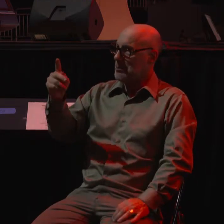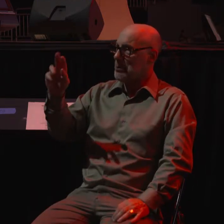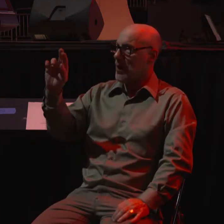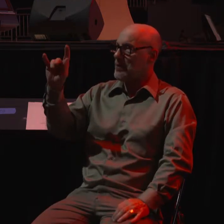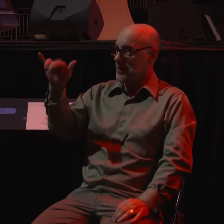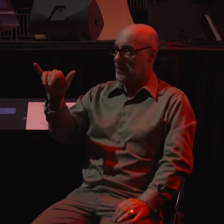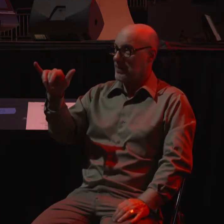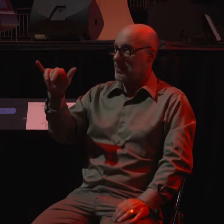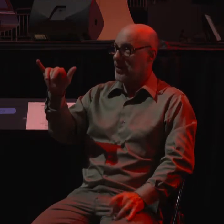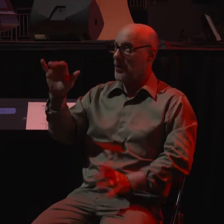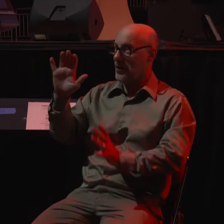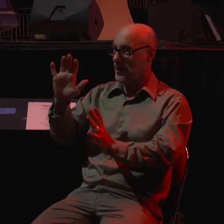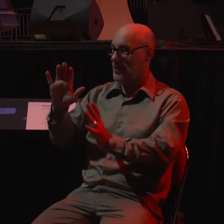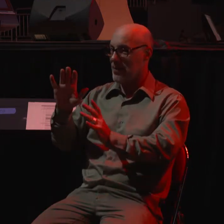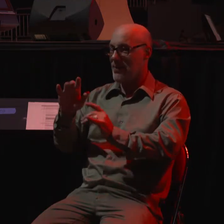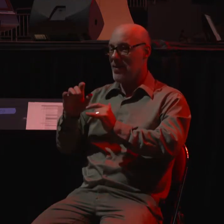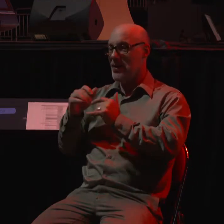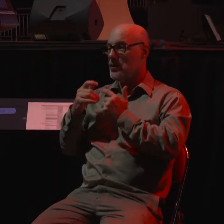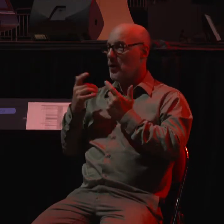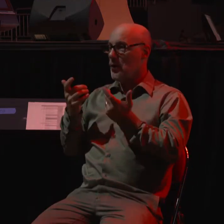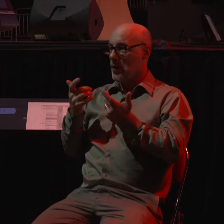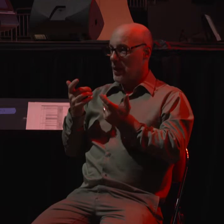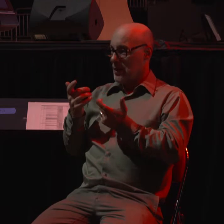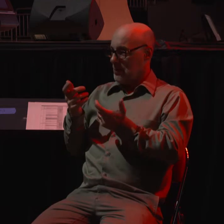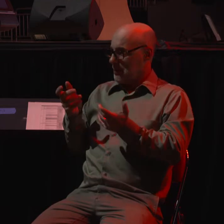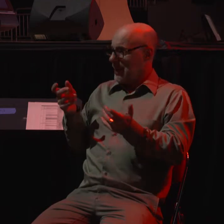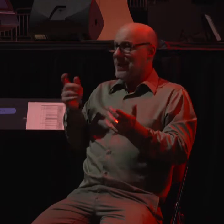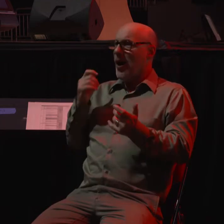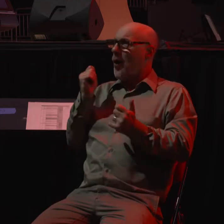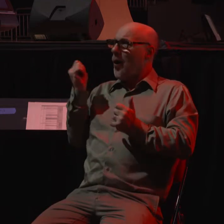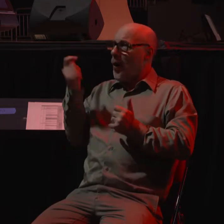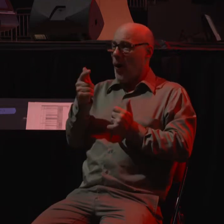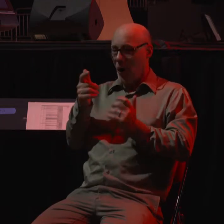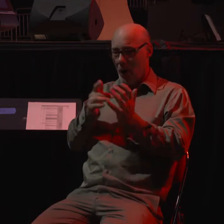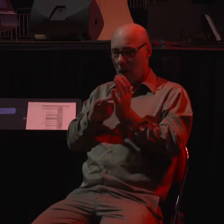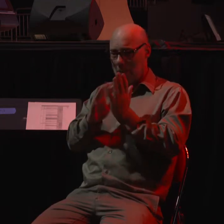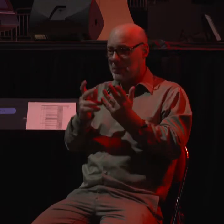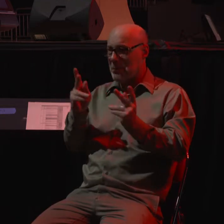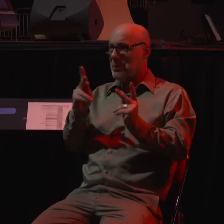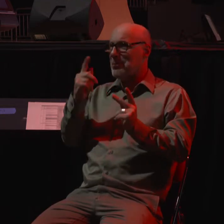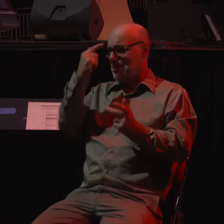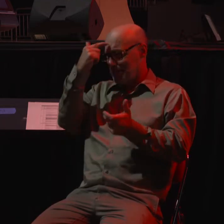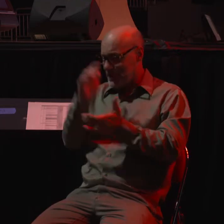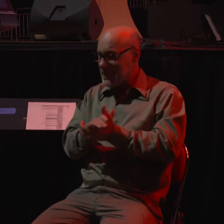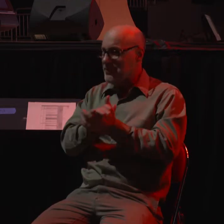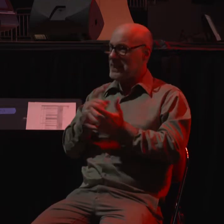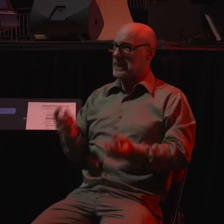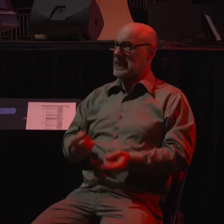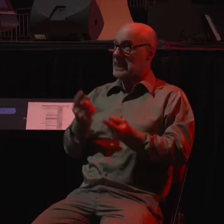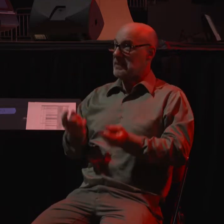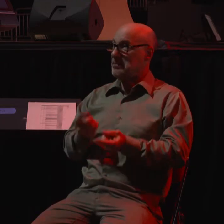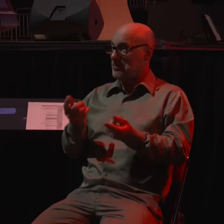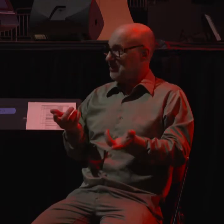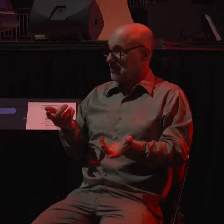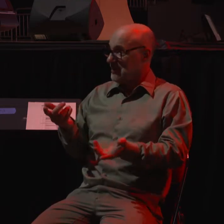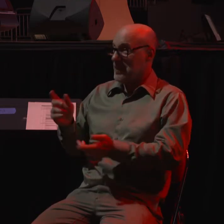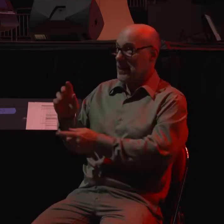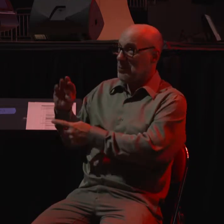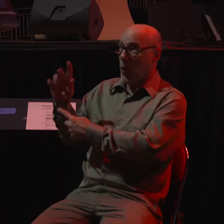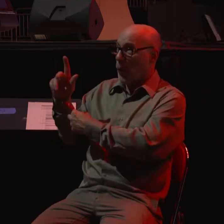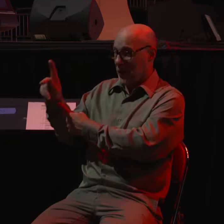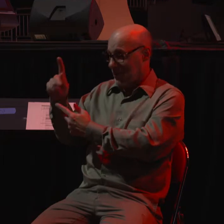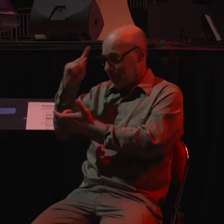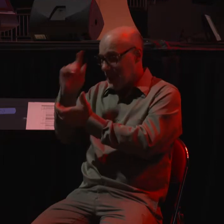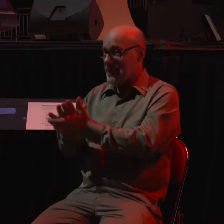secular humanist optimists. No Bible reader is confused about sin in a person. What?